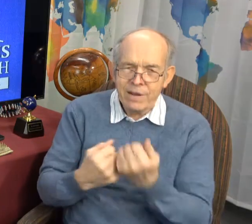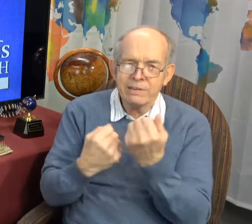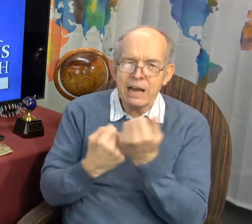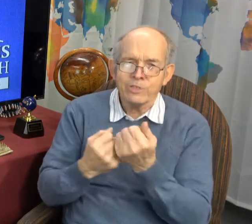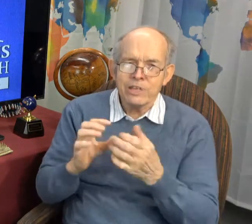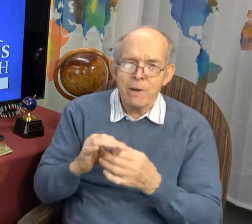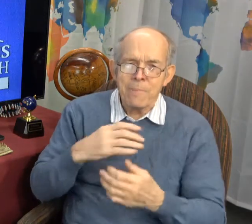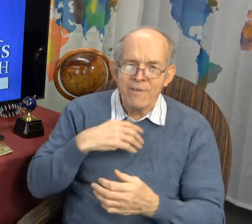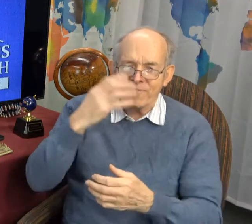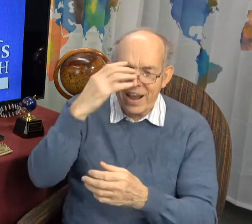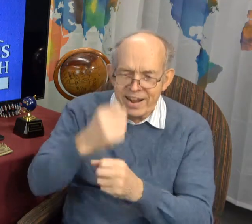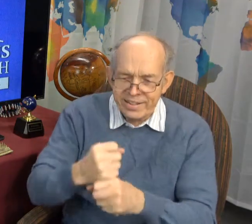Financing of my faith,